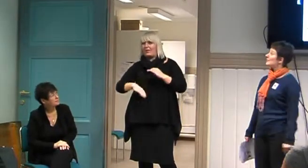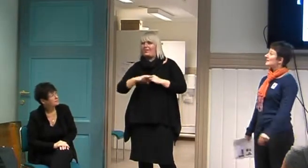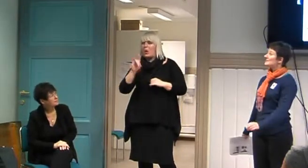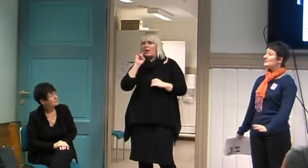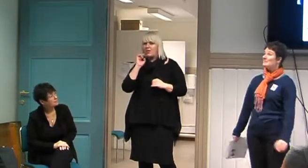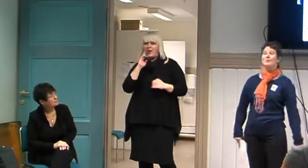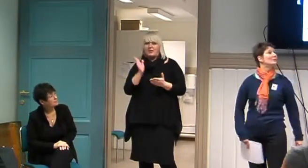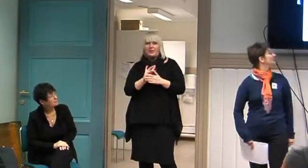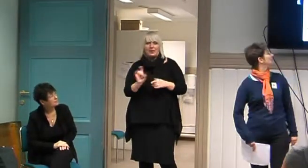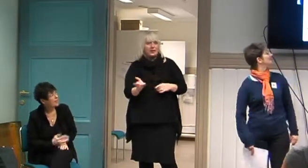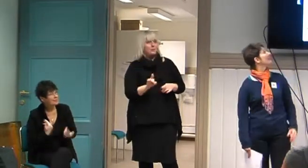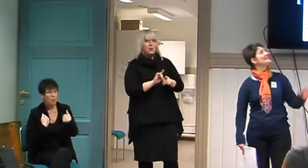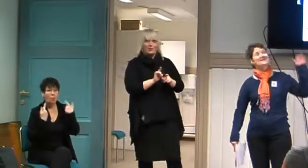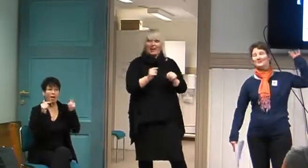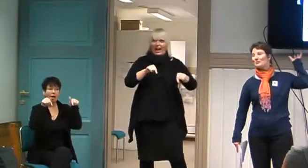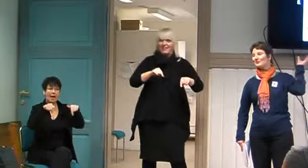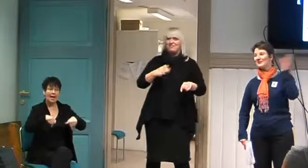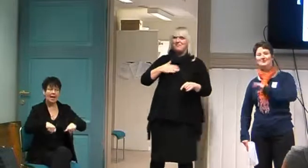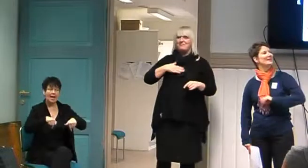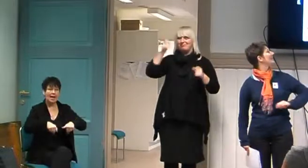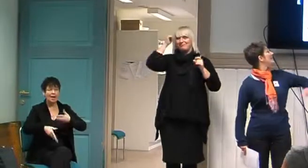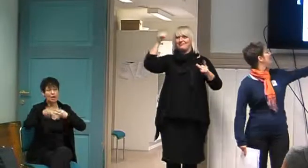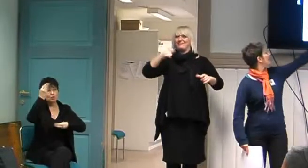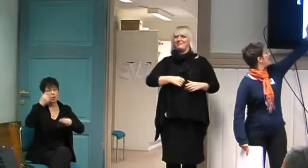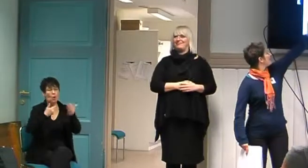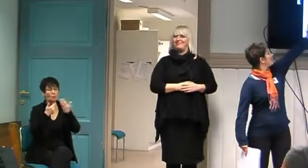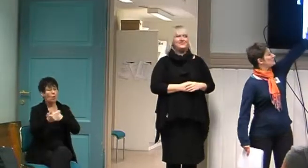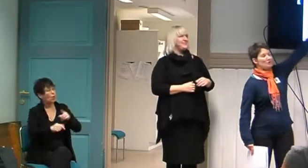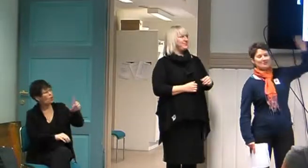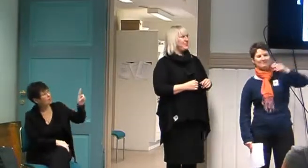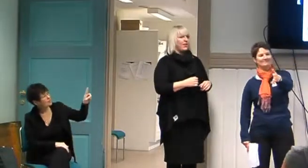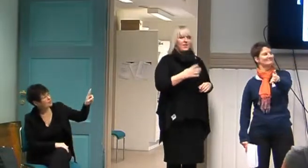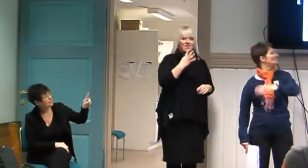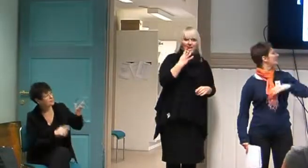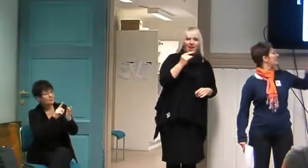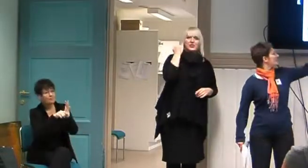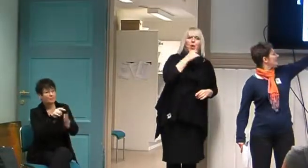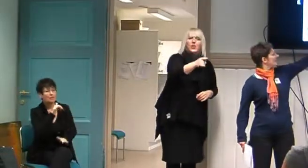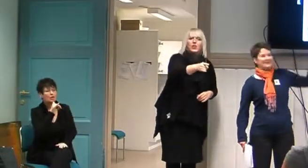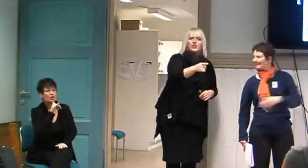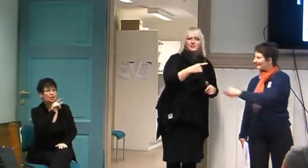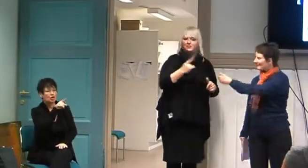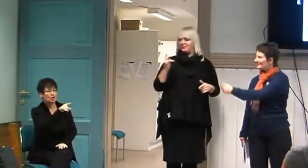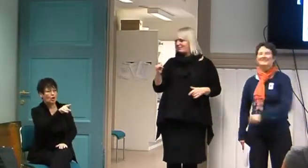So we're here to learn more. And these are the 4 of us who are here. John,